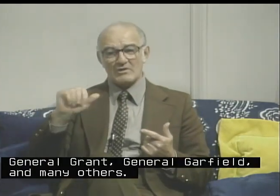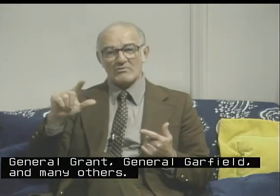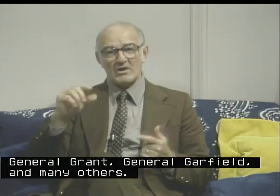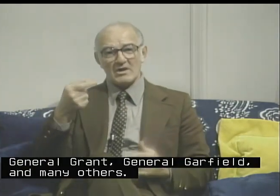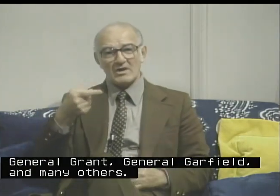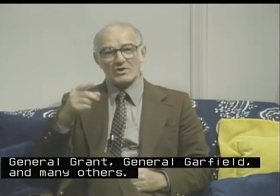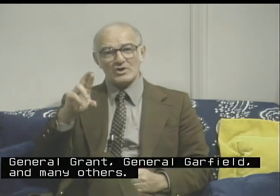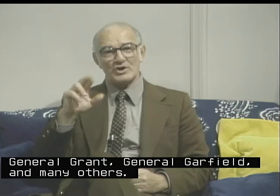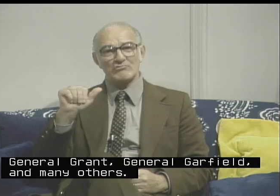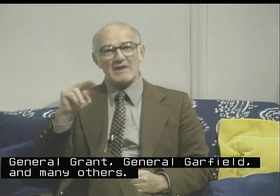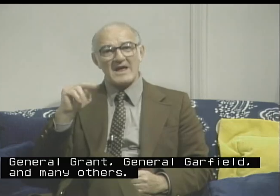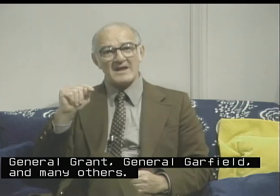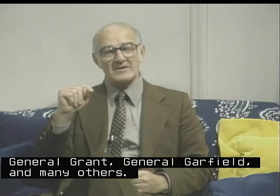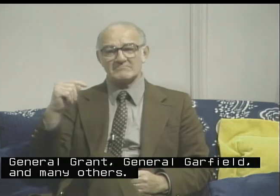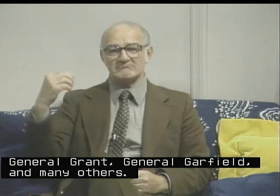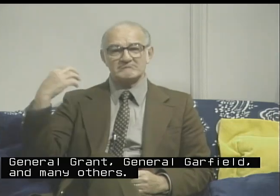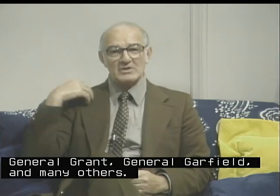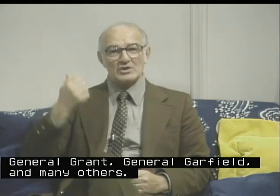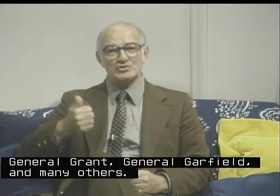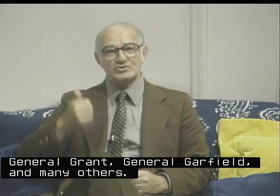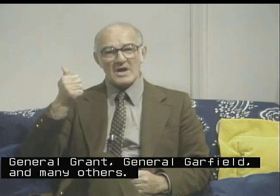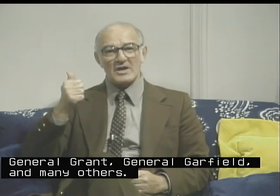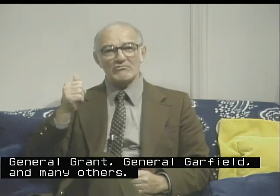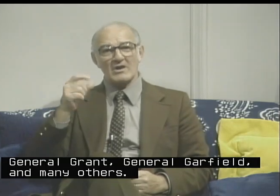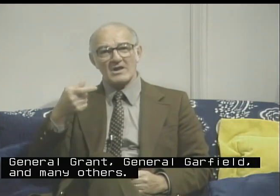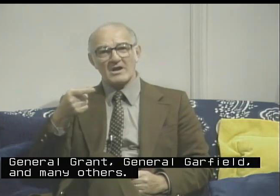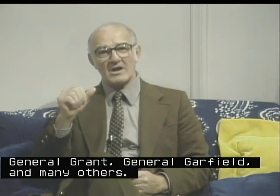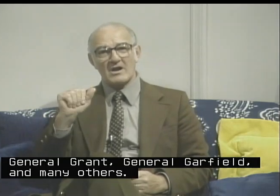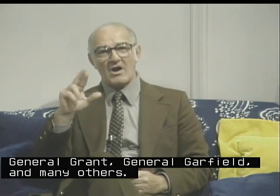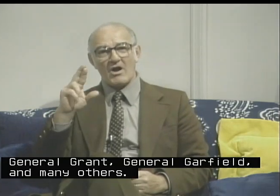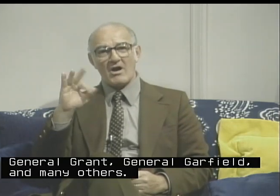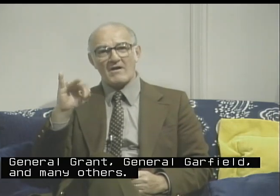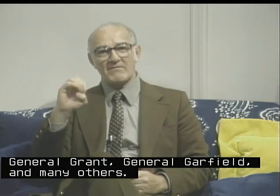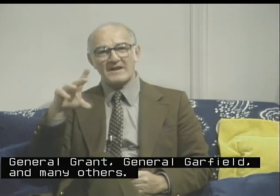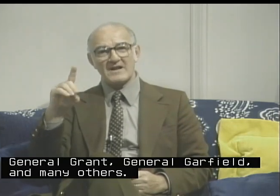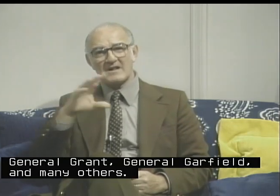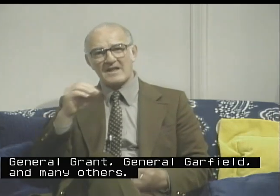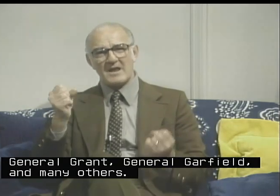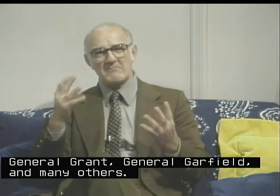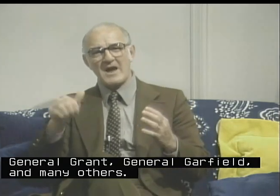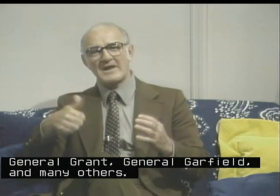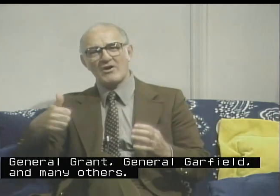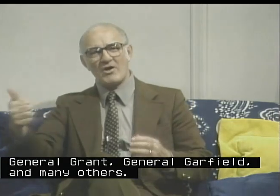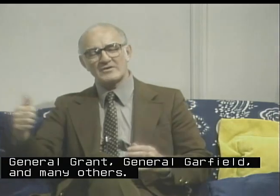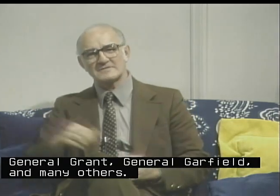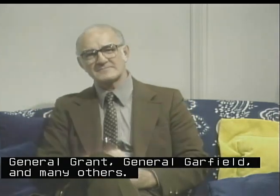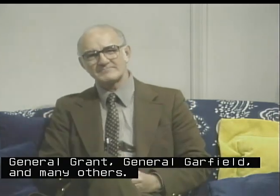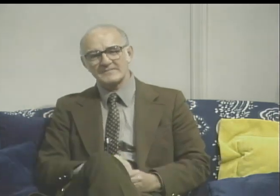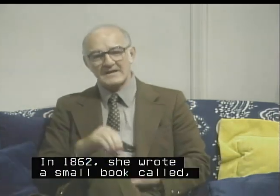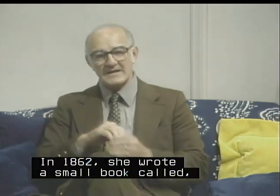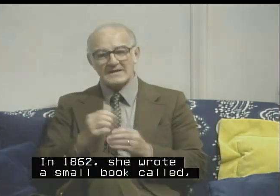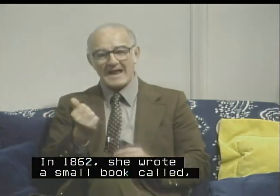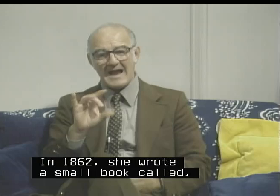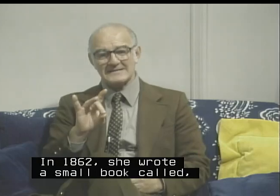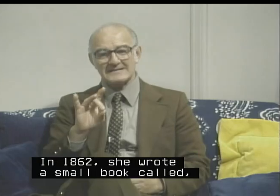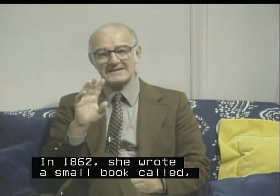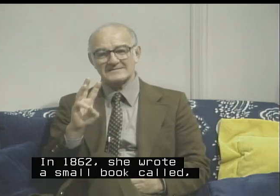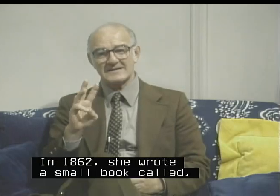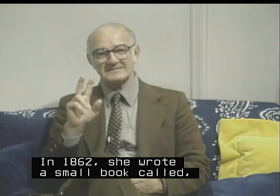General Grant, General Garfield, and many others. In